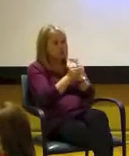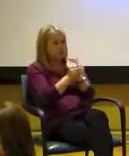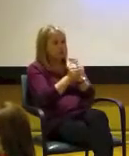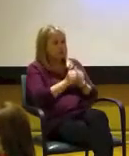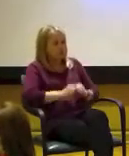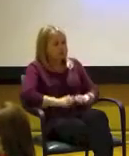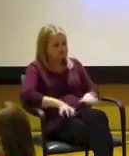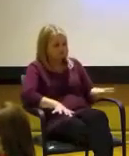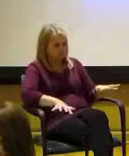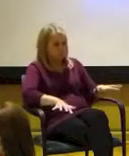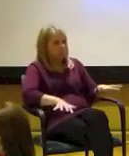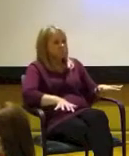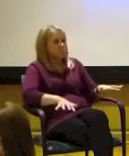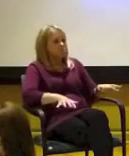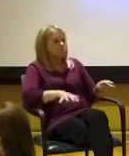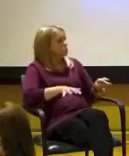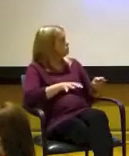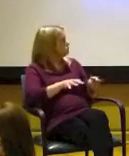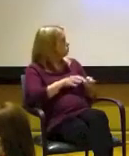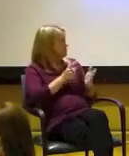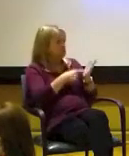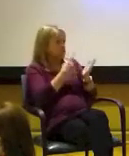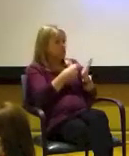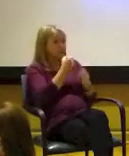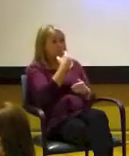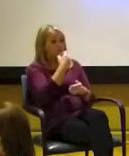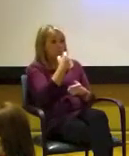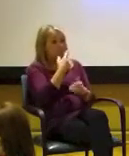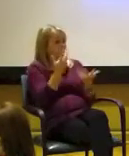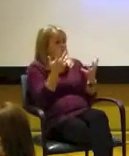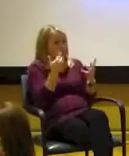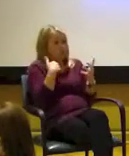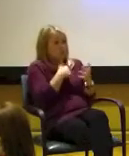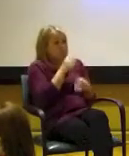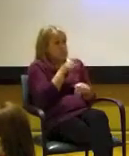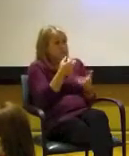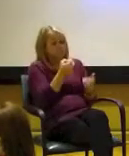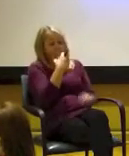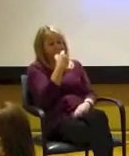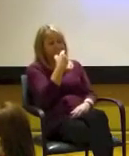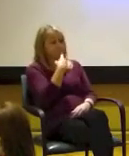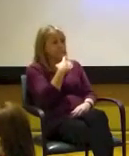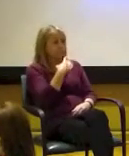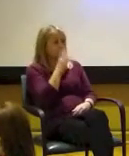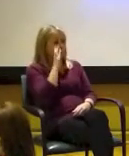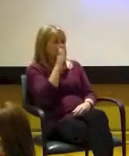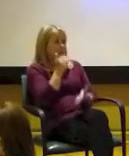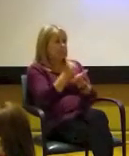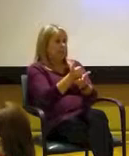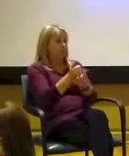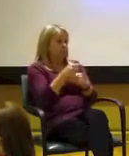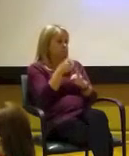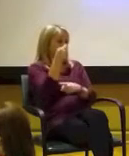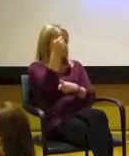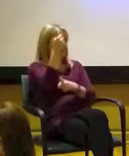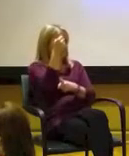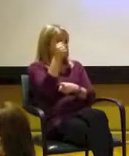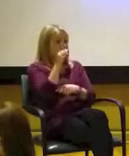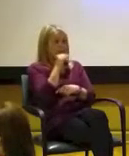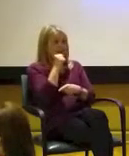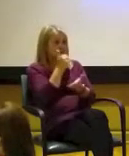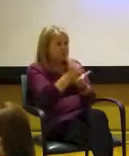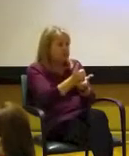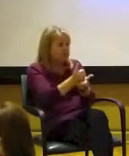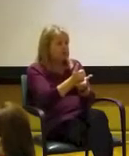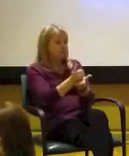continence. Sometimes medication is all we need to do to make a big difference. But if it's not